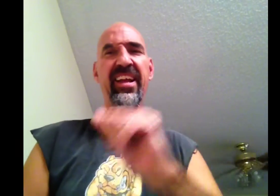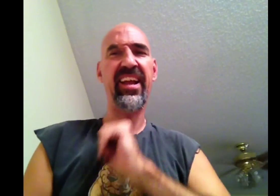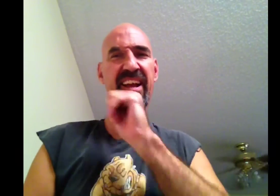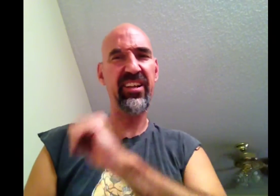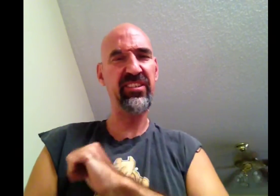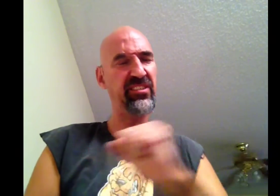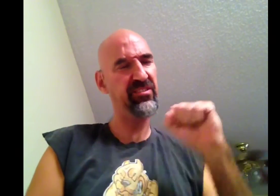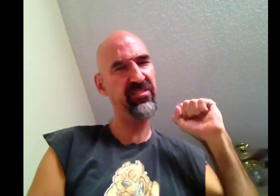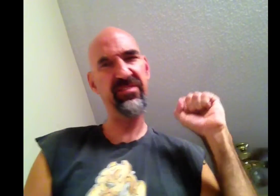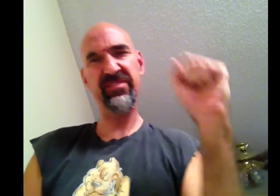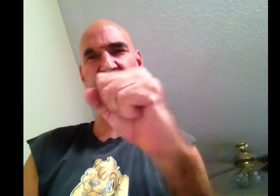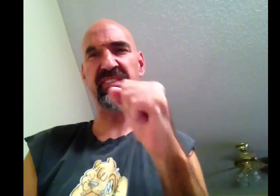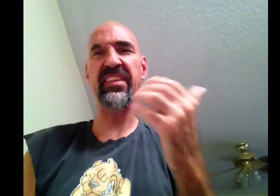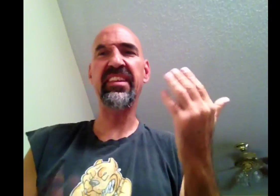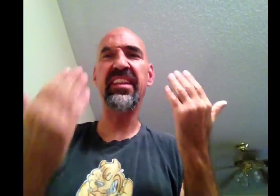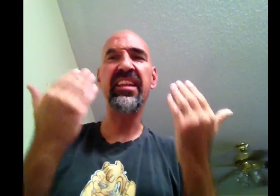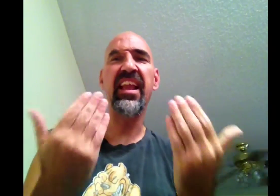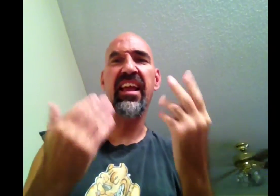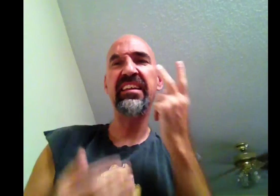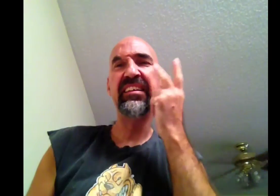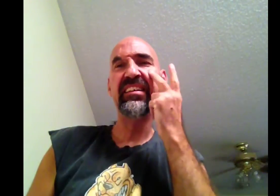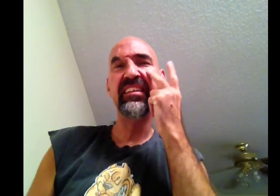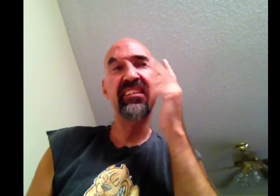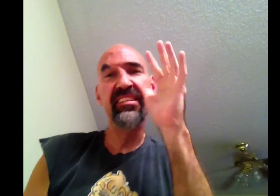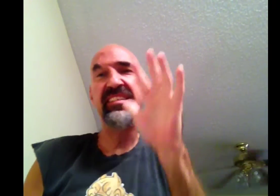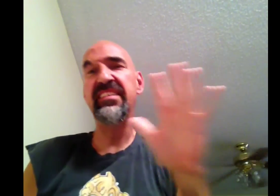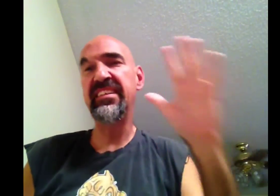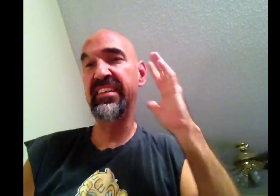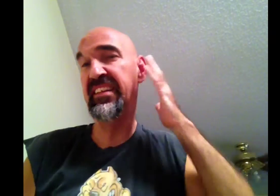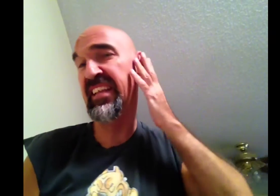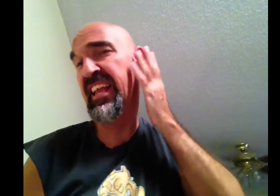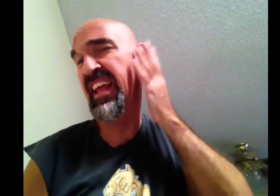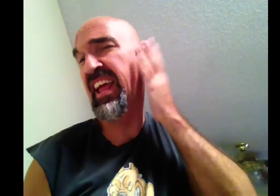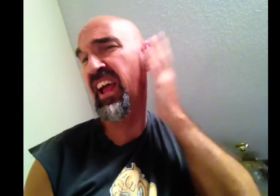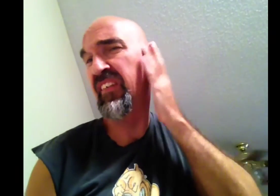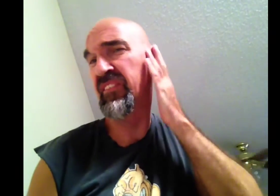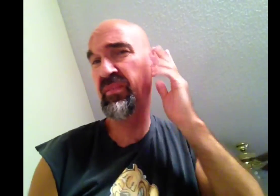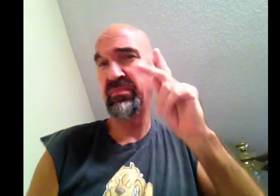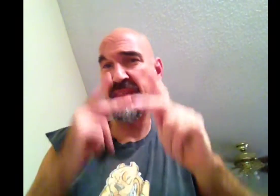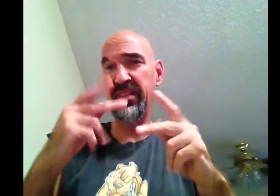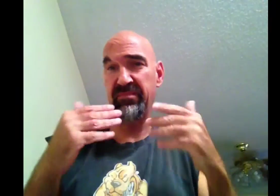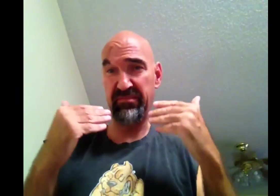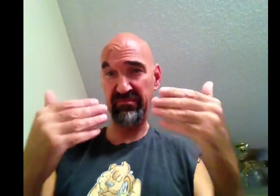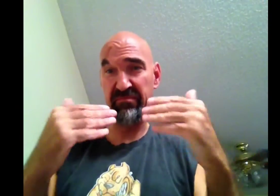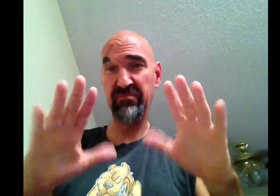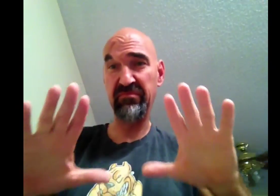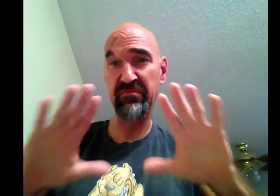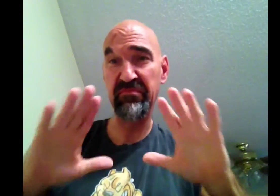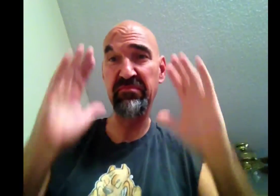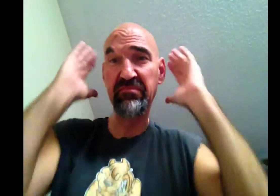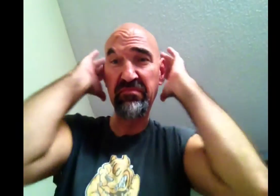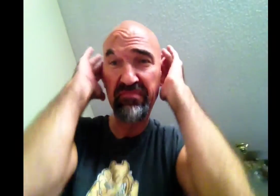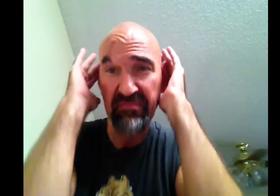not look good. That does not look good. It took up too much of my attention focusing on the chicken. I knew I had made a big mistake.